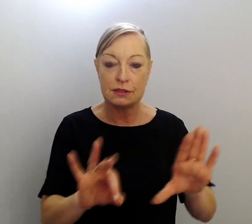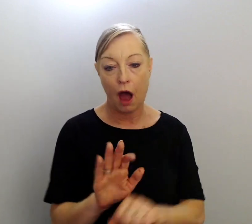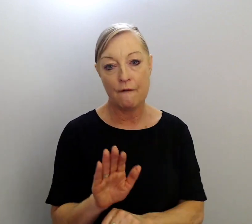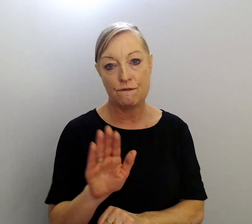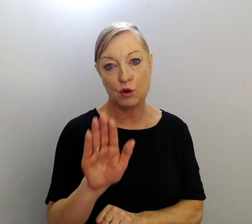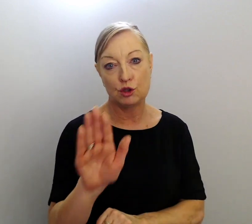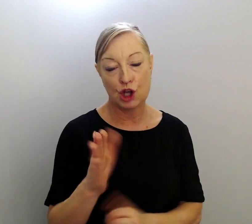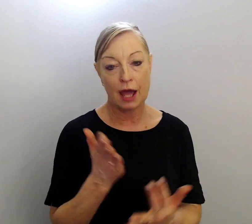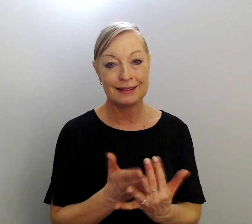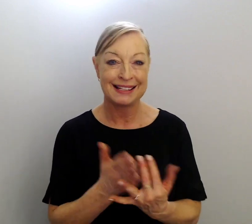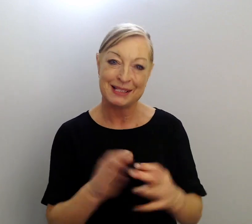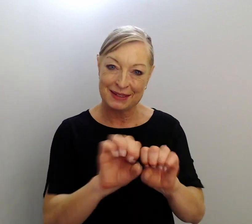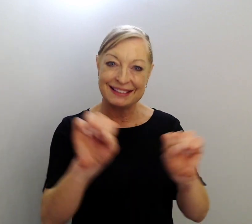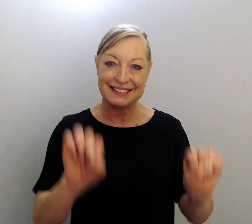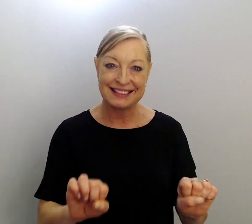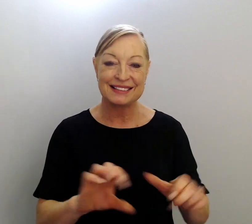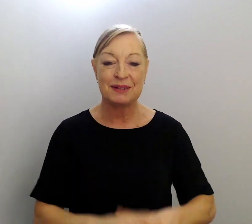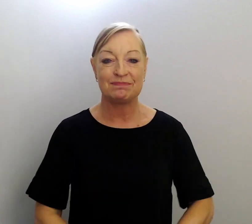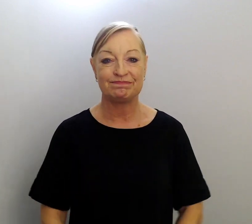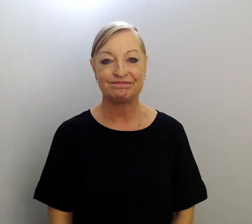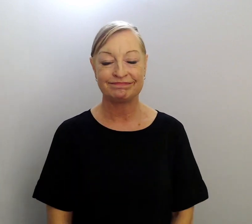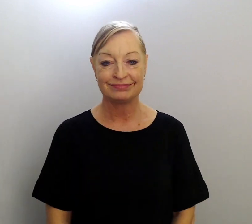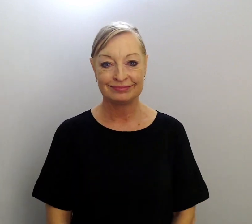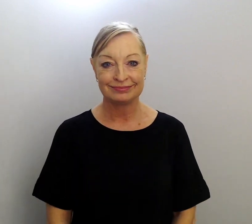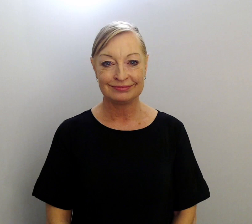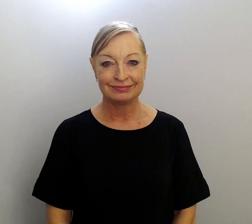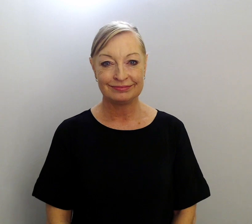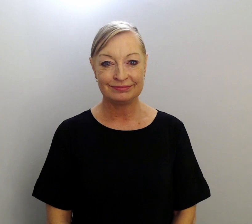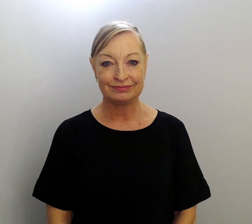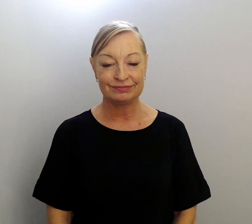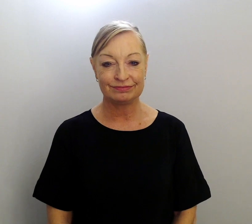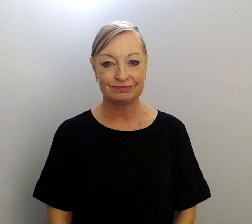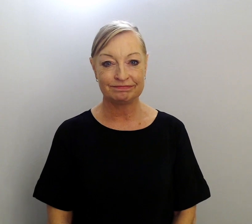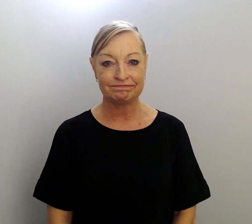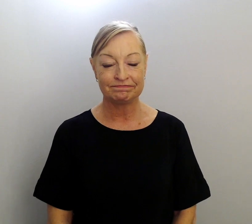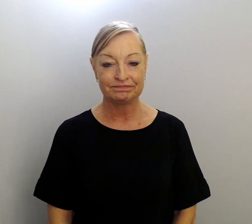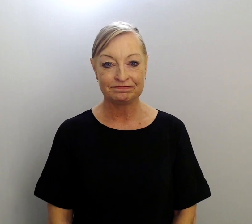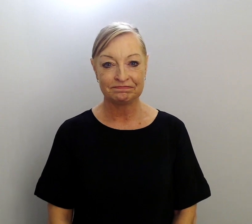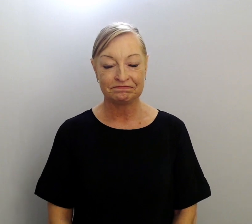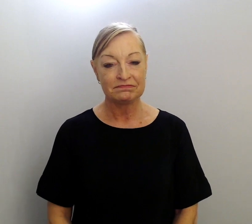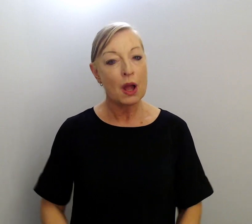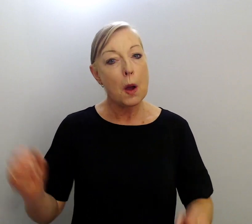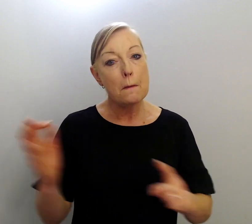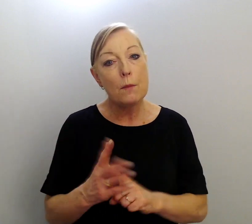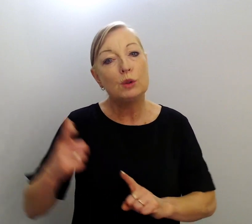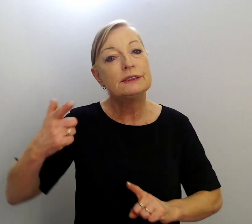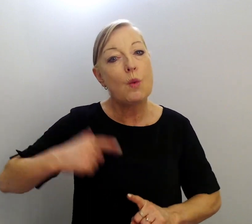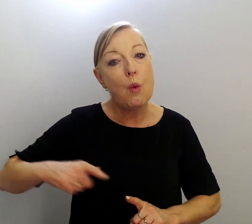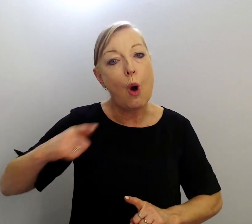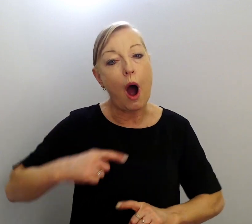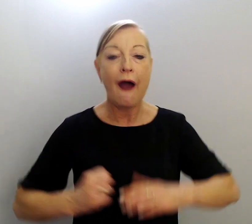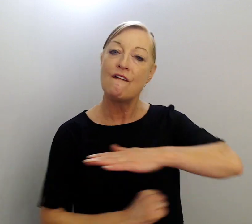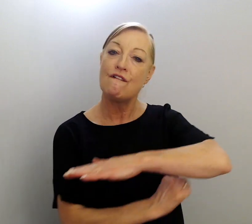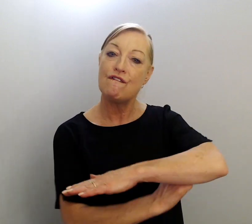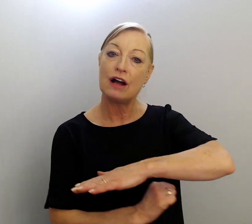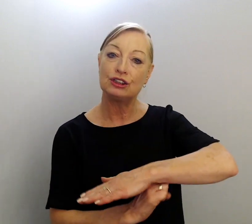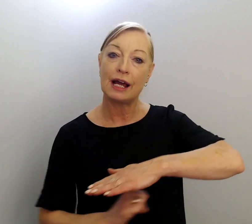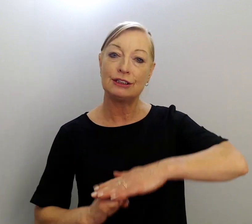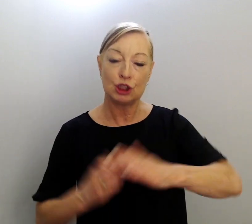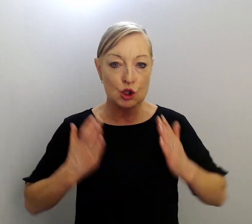about co-designing the future accessibility system. This is about upholding the very essence